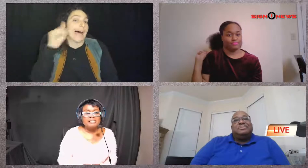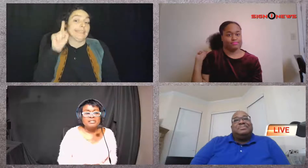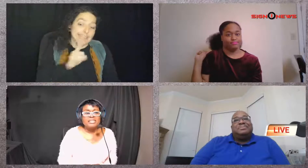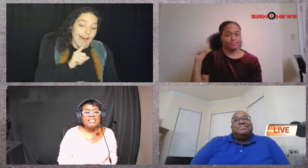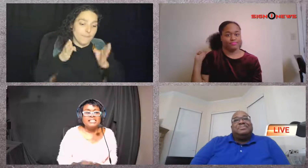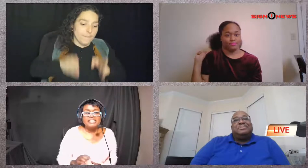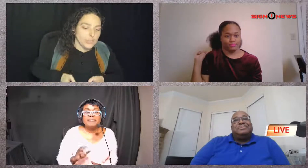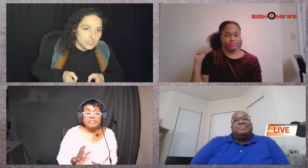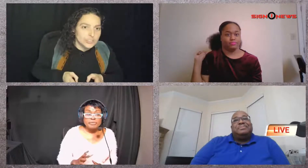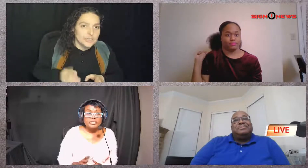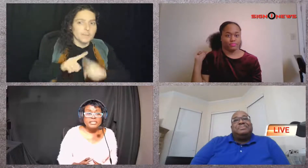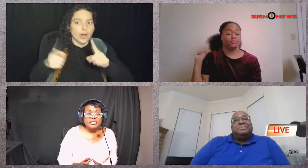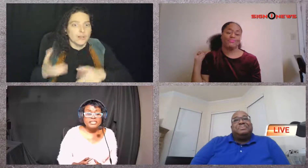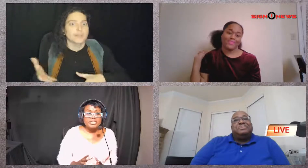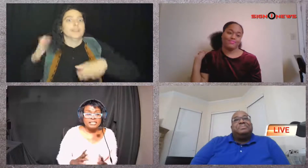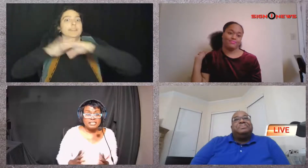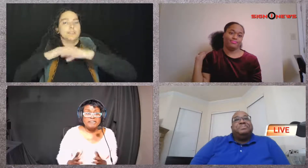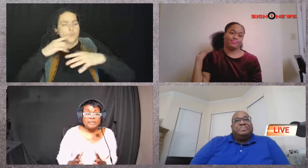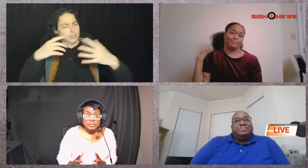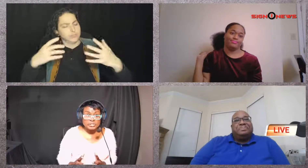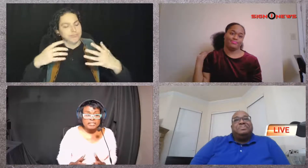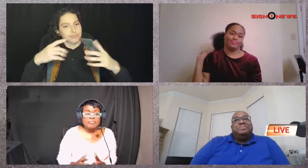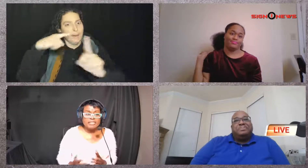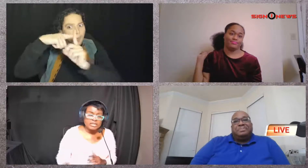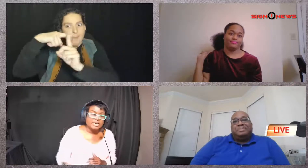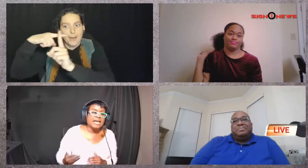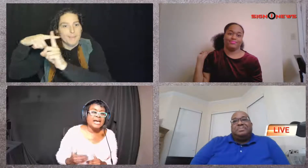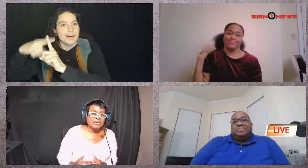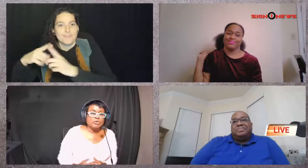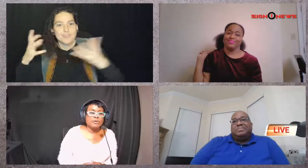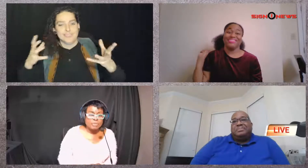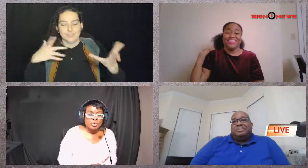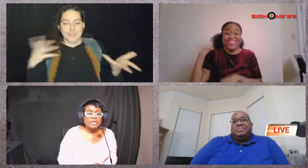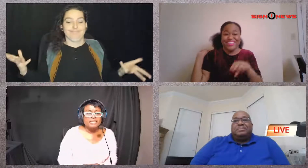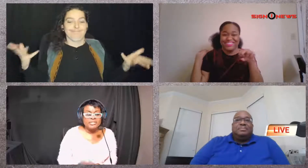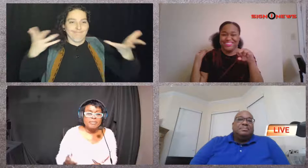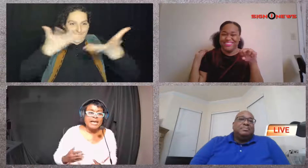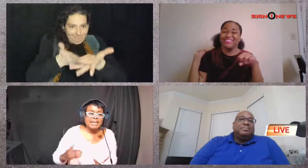but still it's the same experience as a deaf person, but then you kind of add a